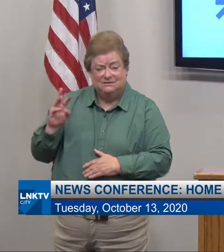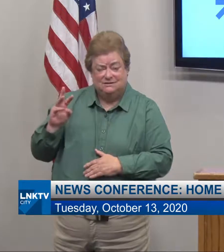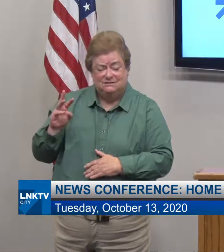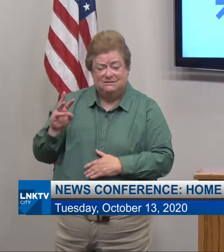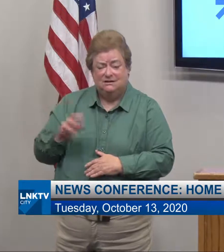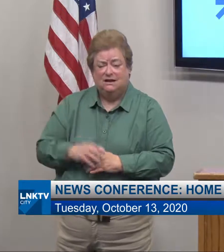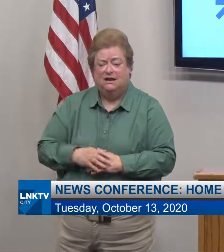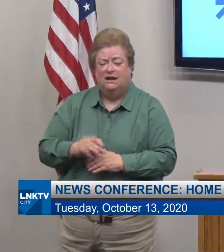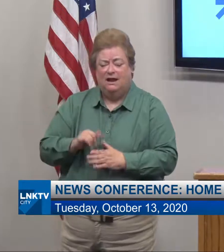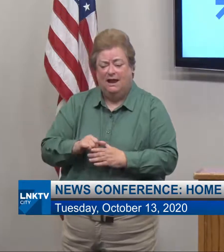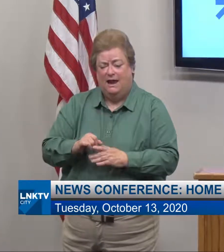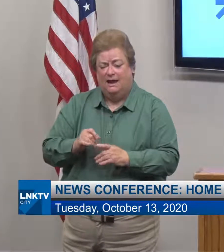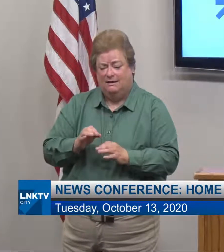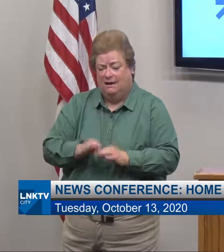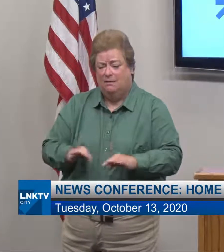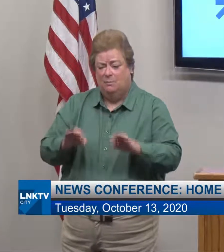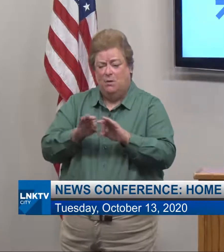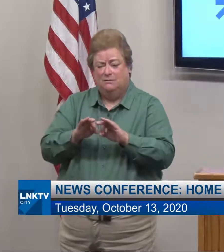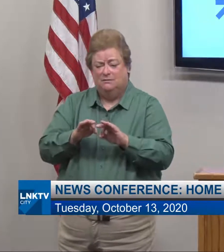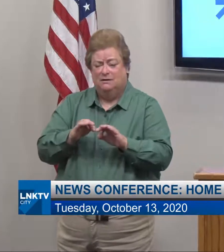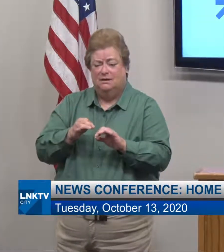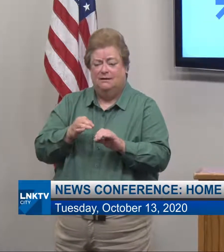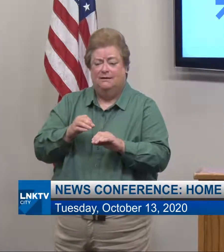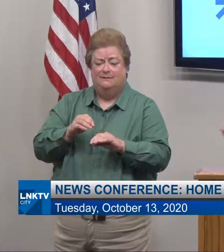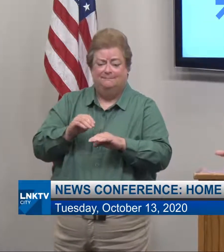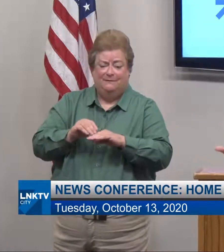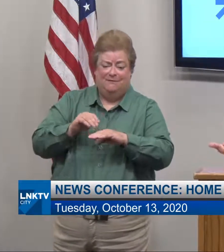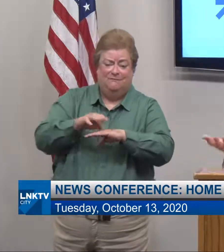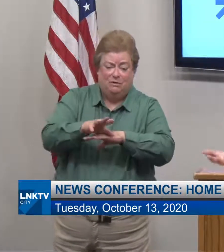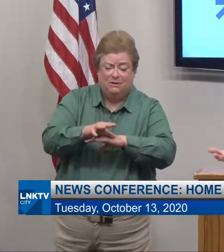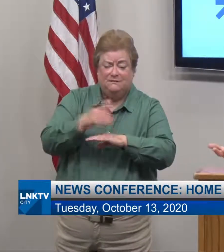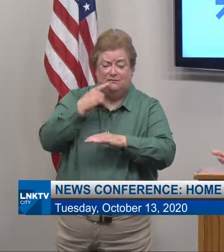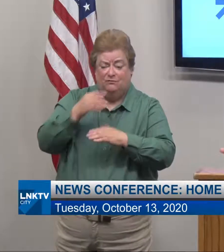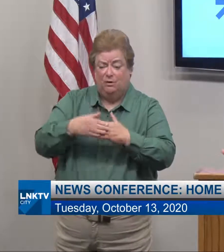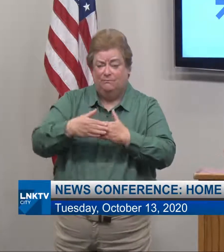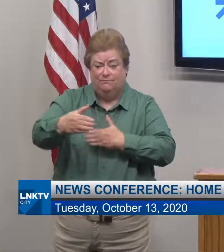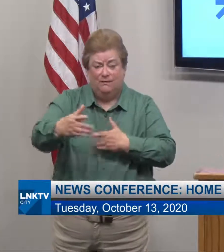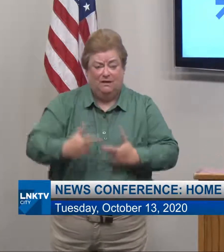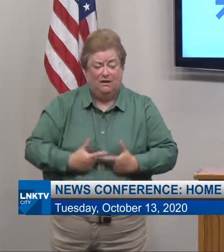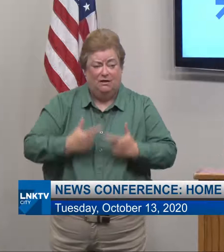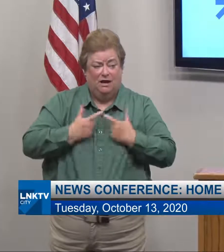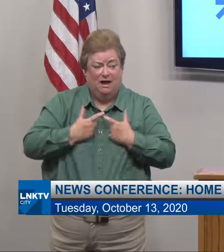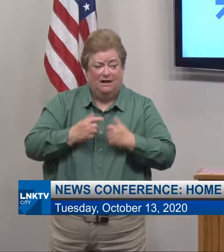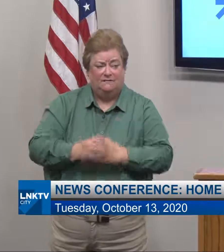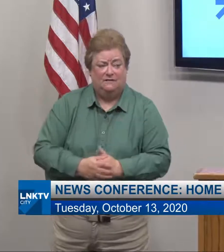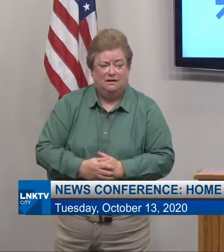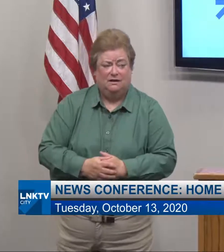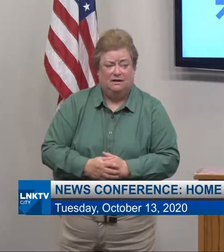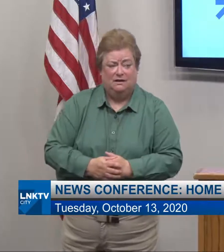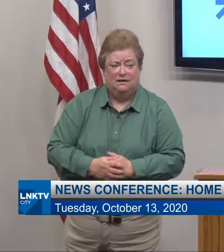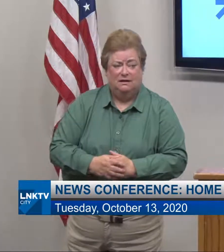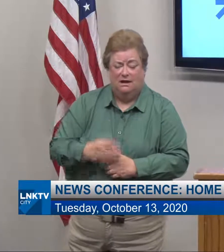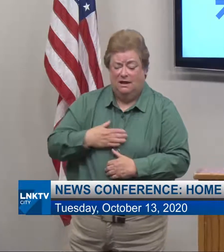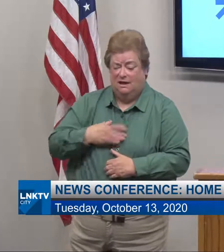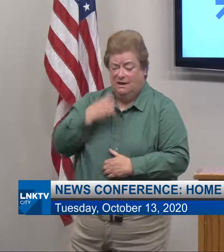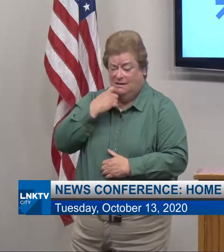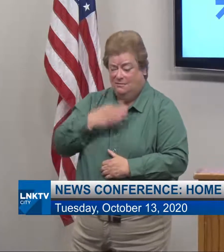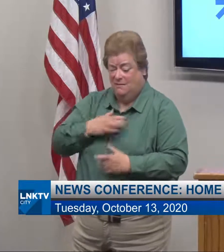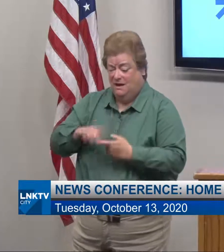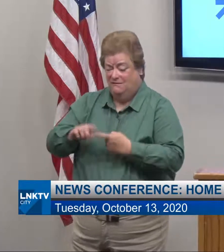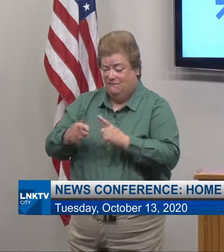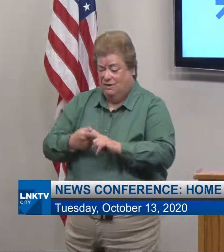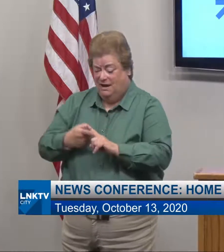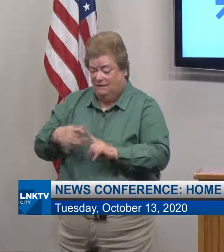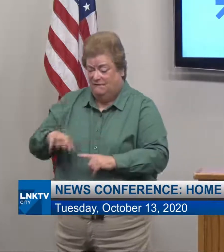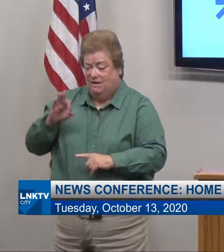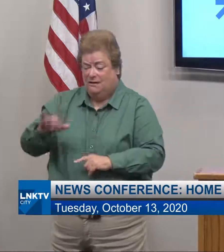significant consequences for their long-term mental and physical health. I personally can clearly recall how distraught a friend of mine was when she discovered